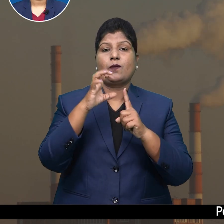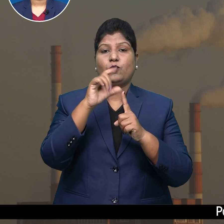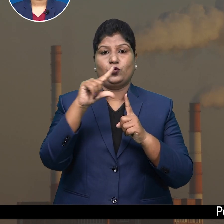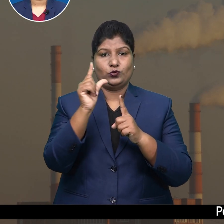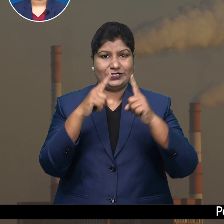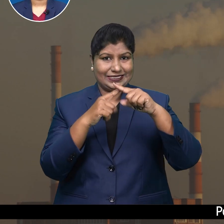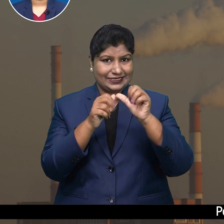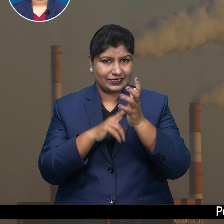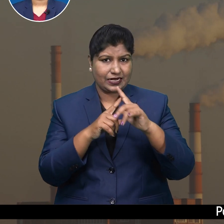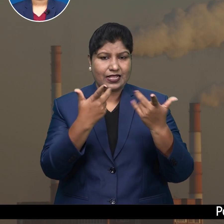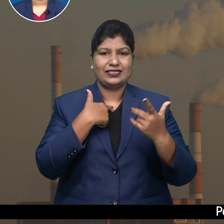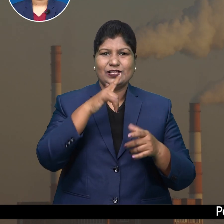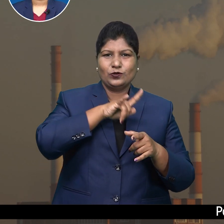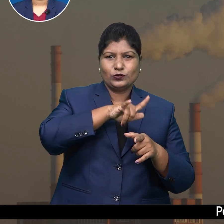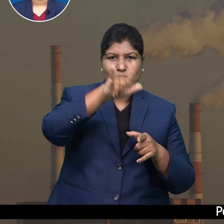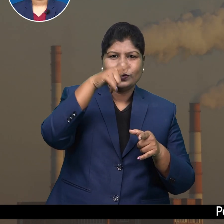pollutant,